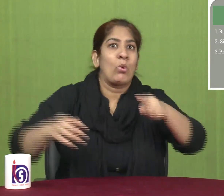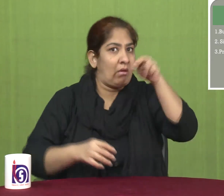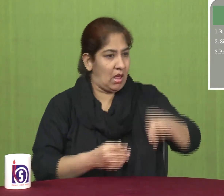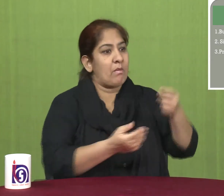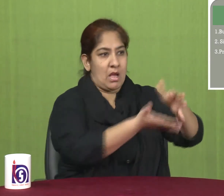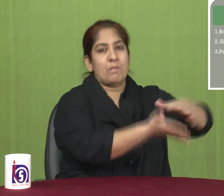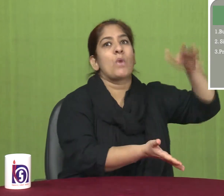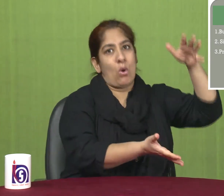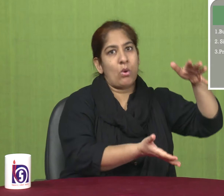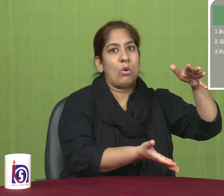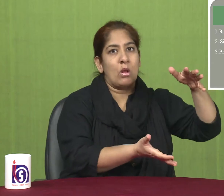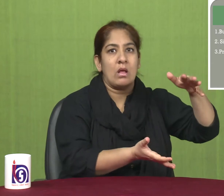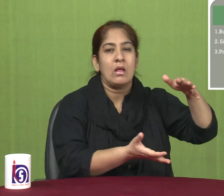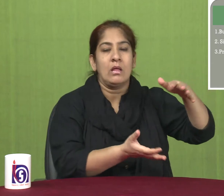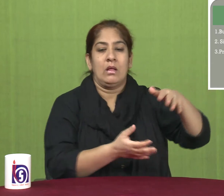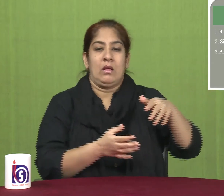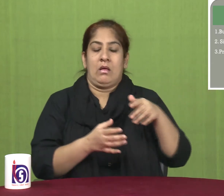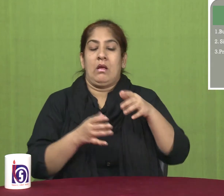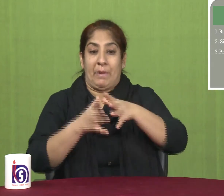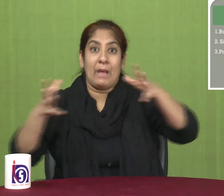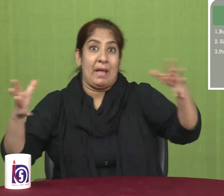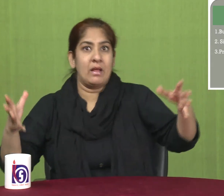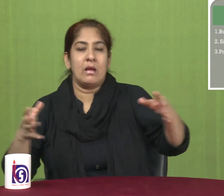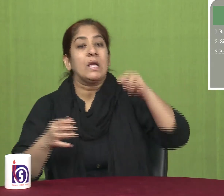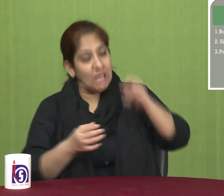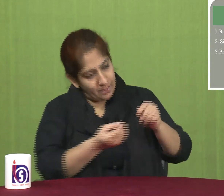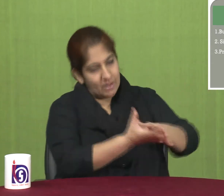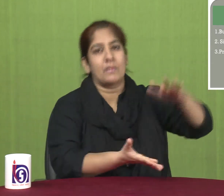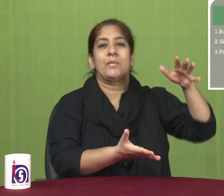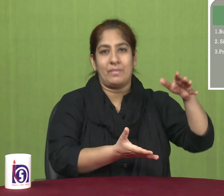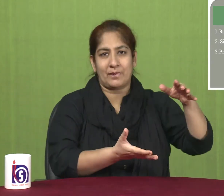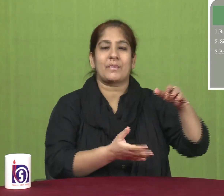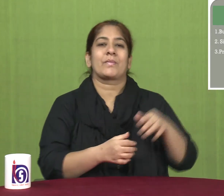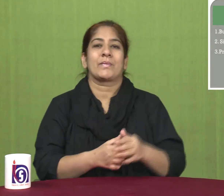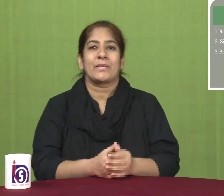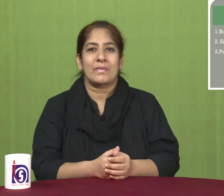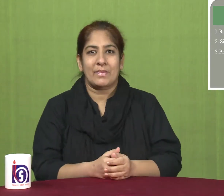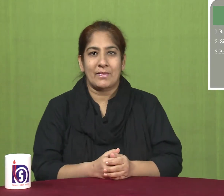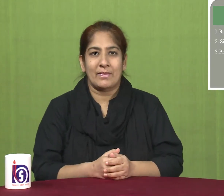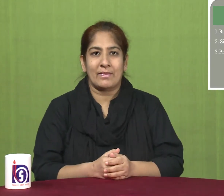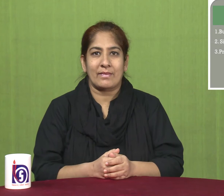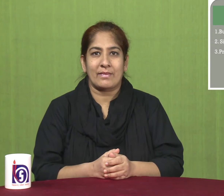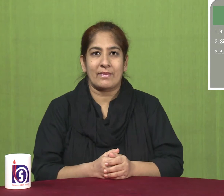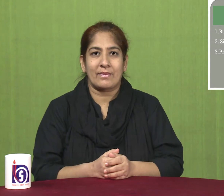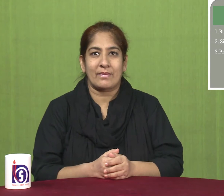the business size, or it can be considered as or named as size of business.